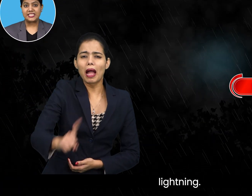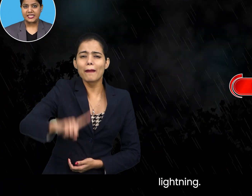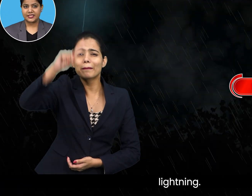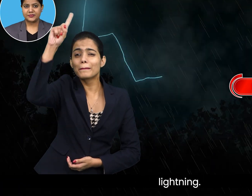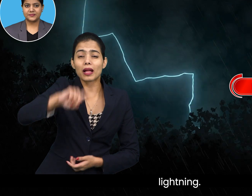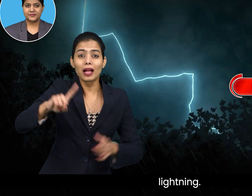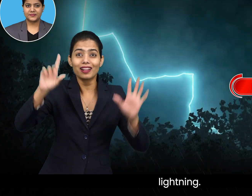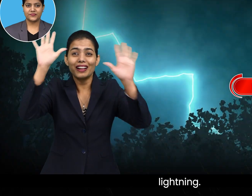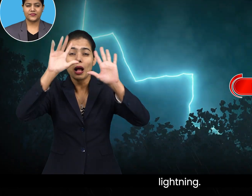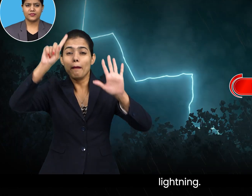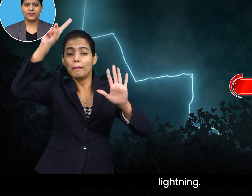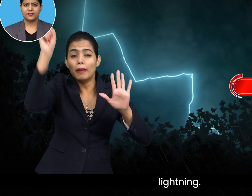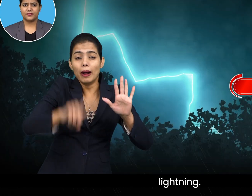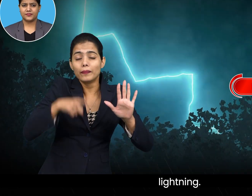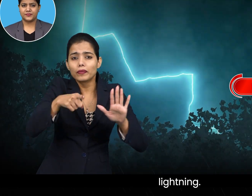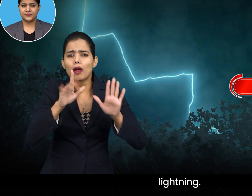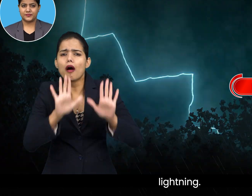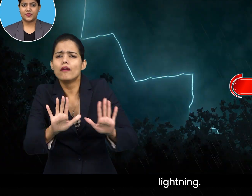Lightning.